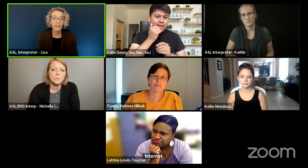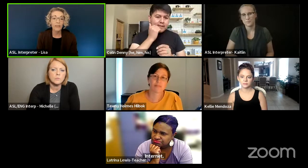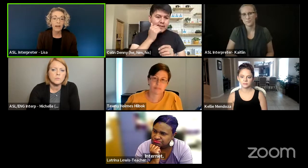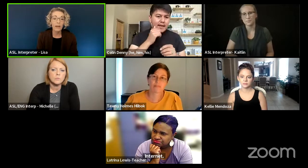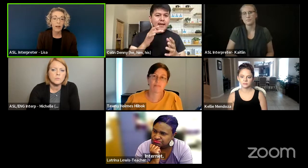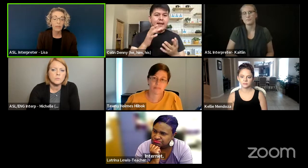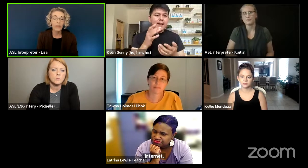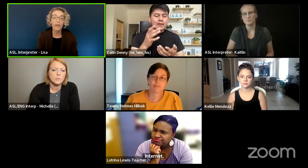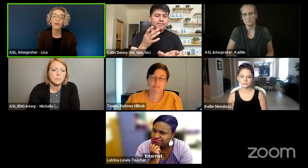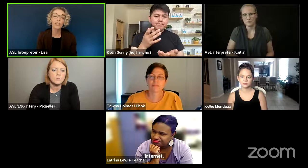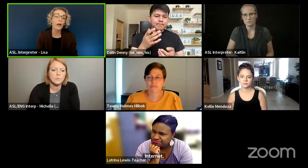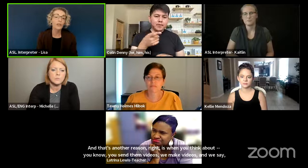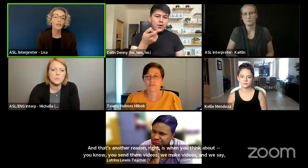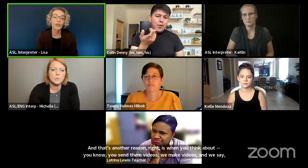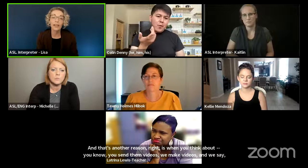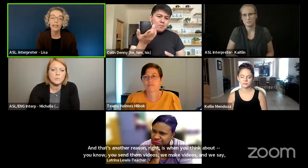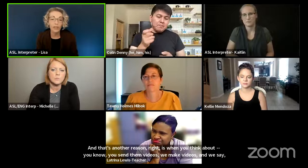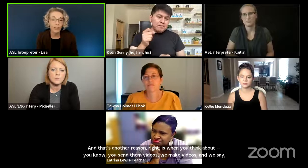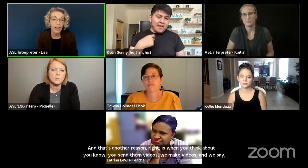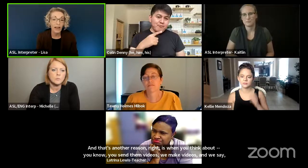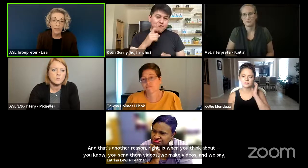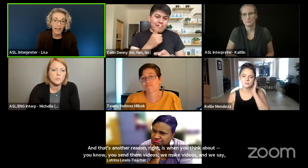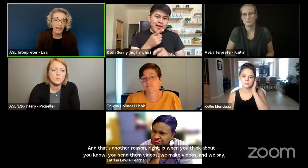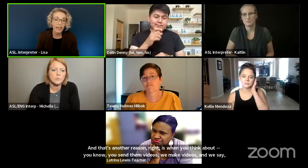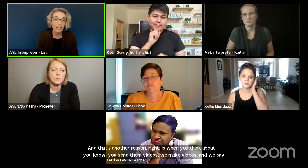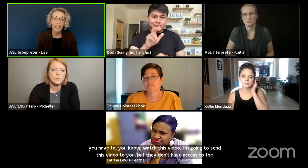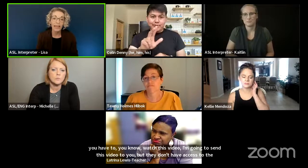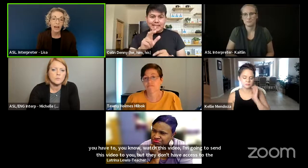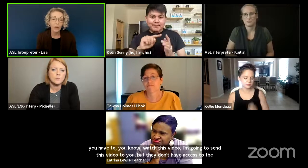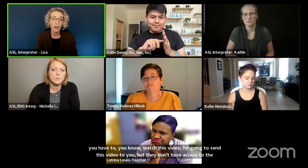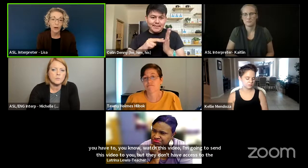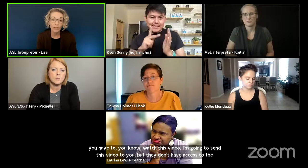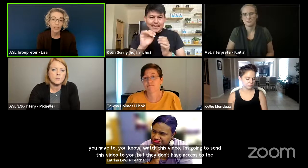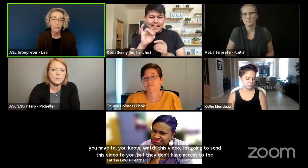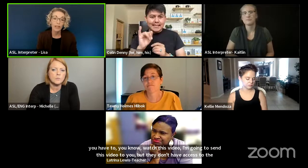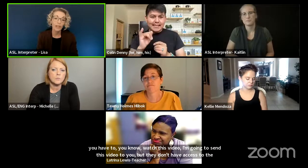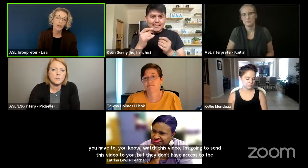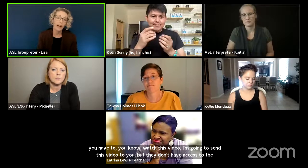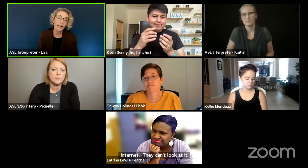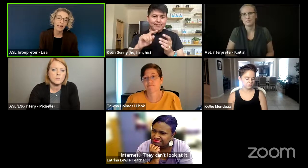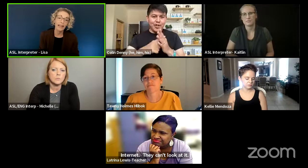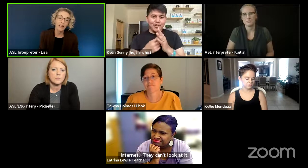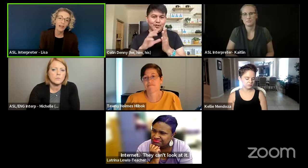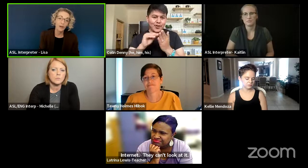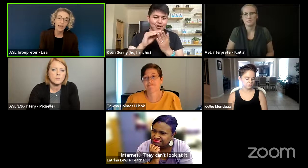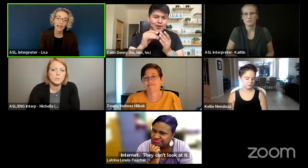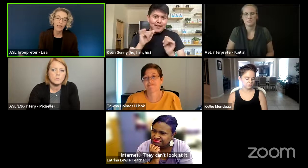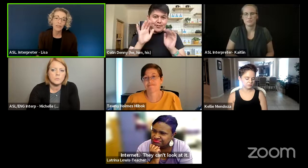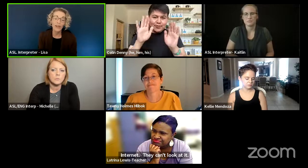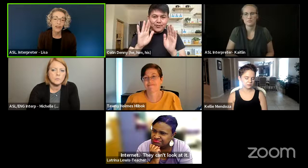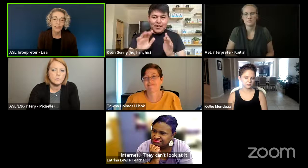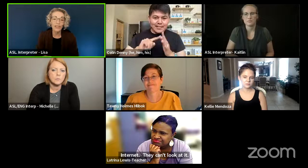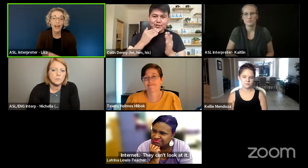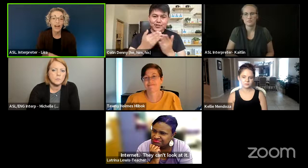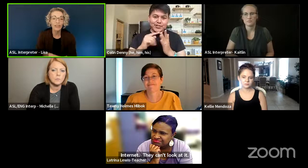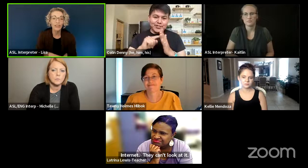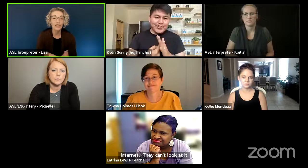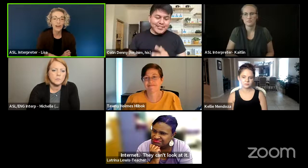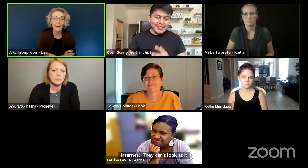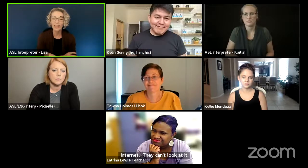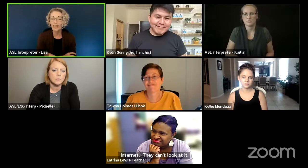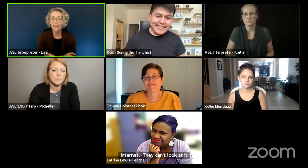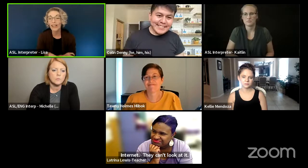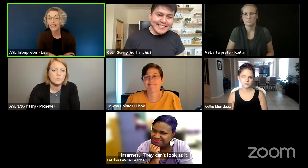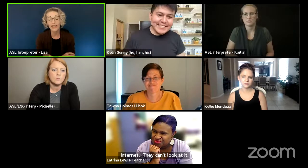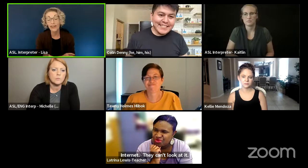we have, there's always an opportunity to learn every day in how we approach them. And you're right, Kelly, your daughter is young. You're